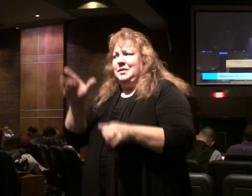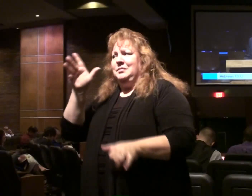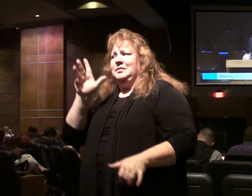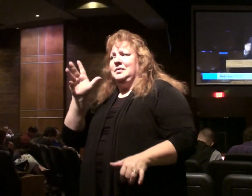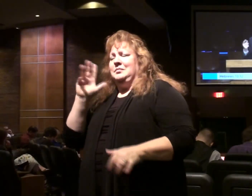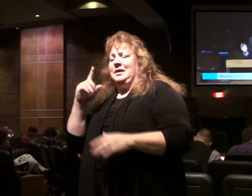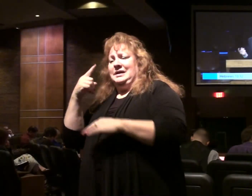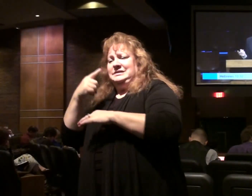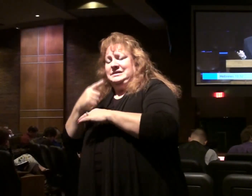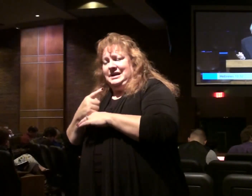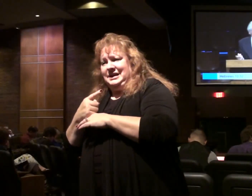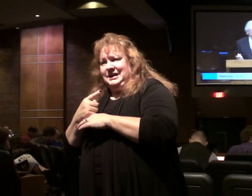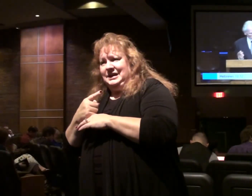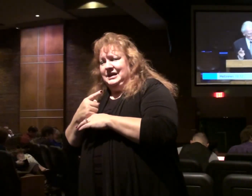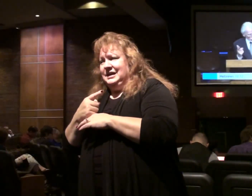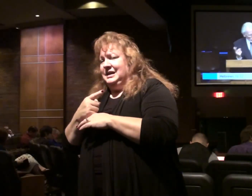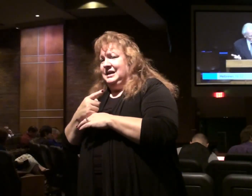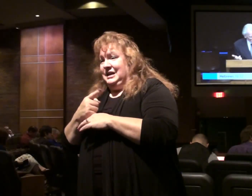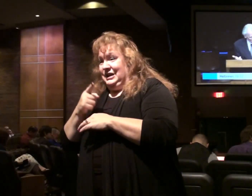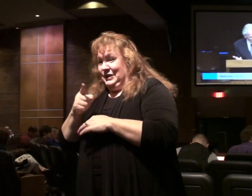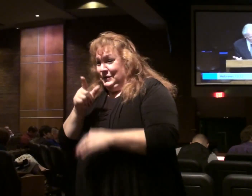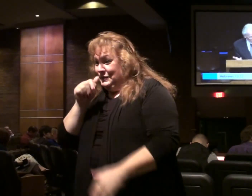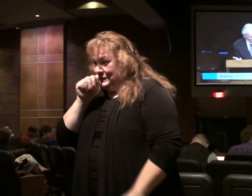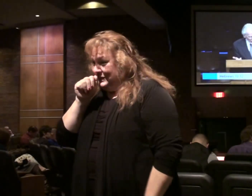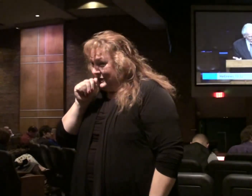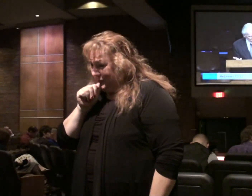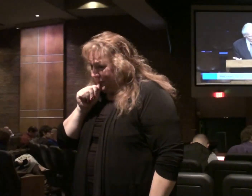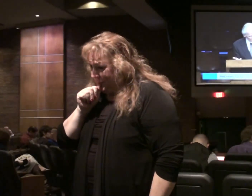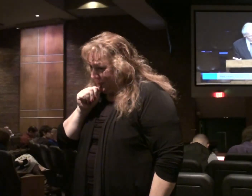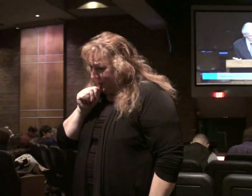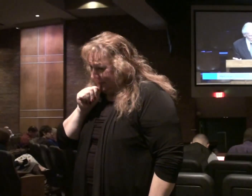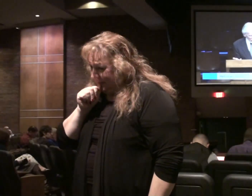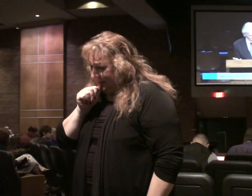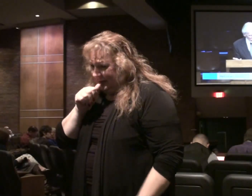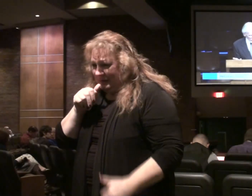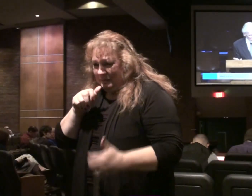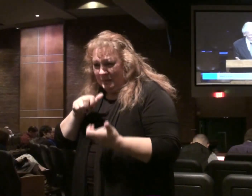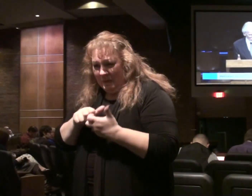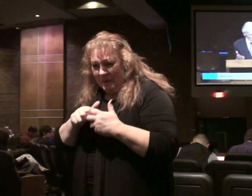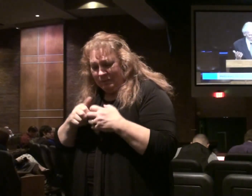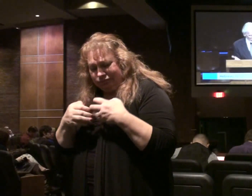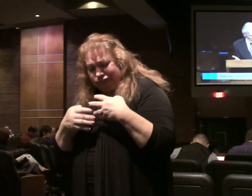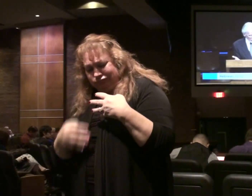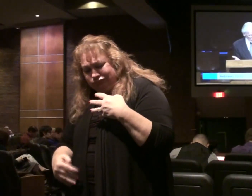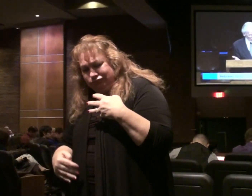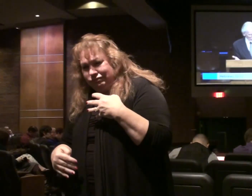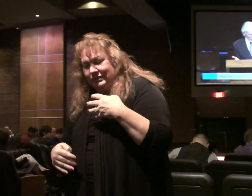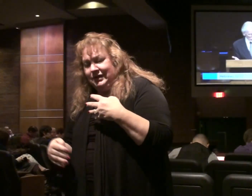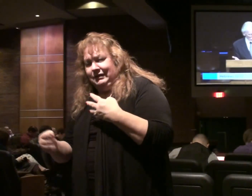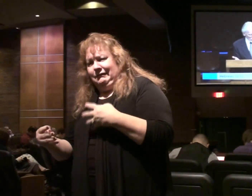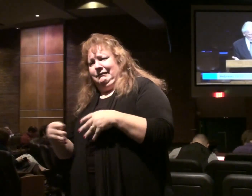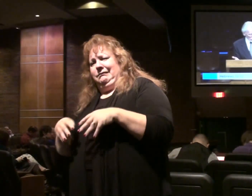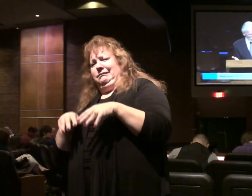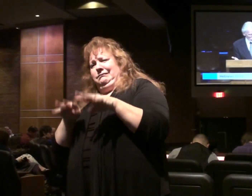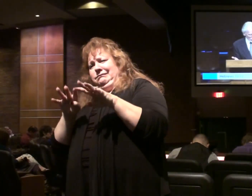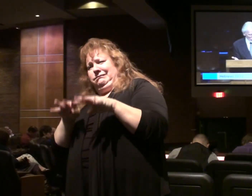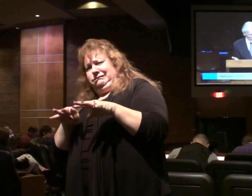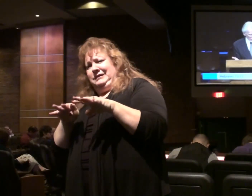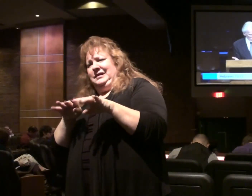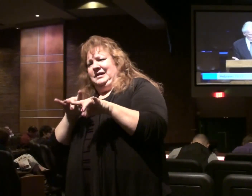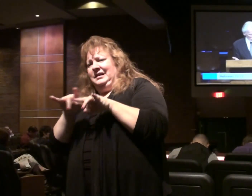days when after being enlightened, you endured a great conflict of suffering. You were made a public spectacle,